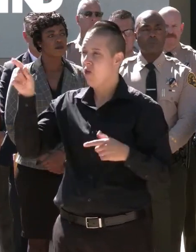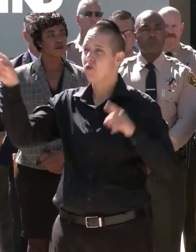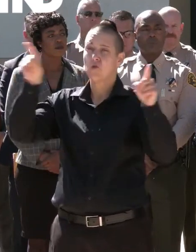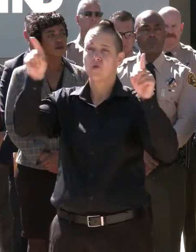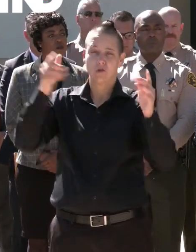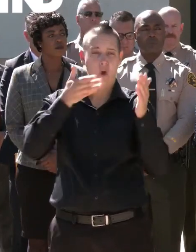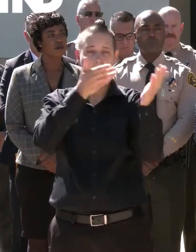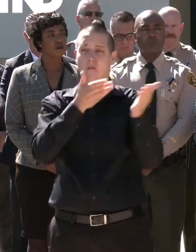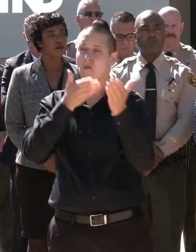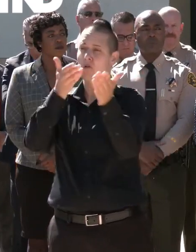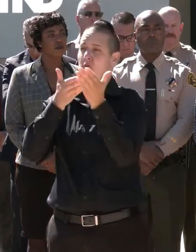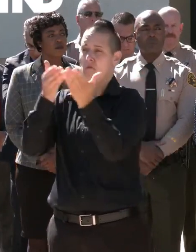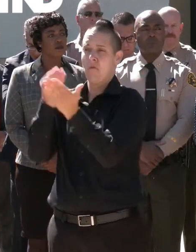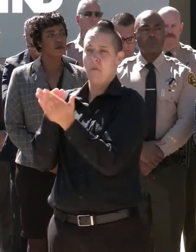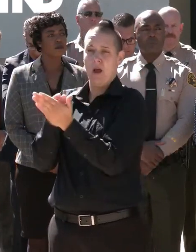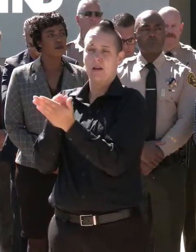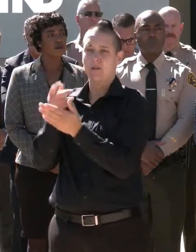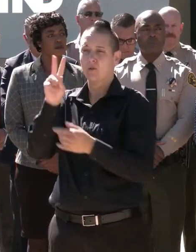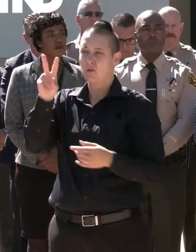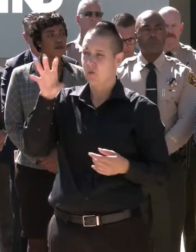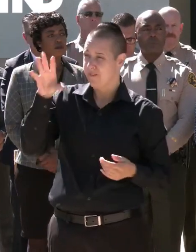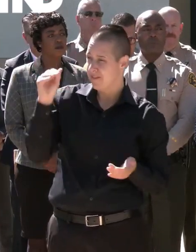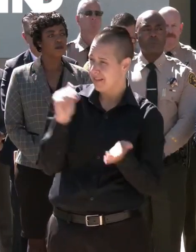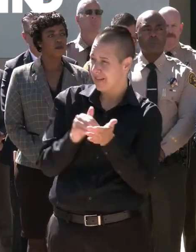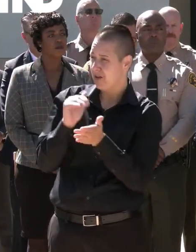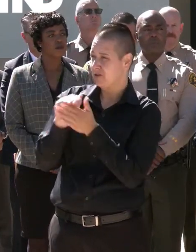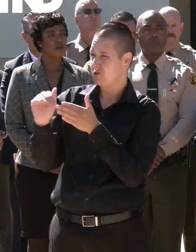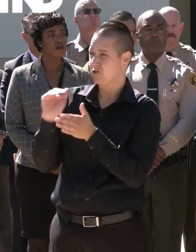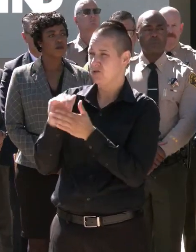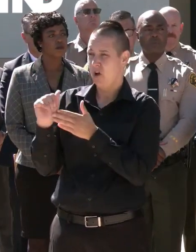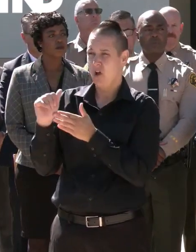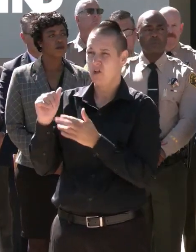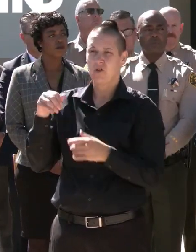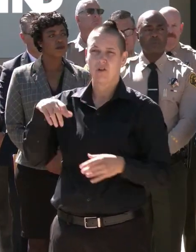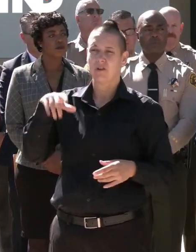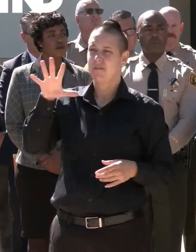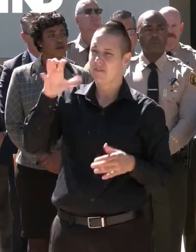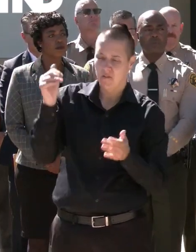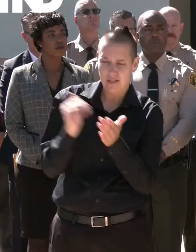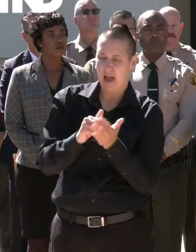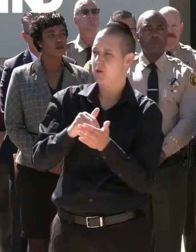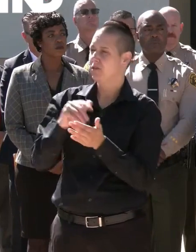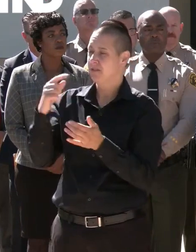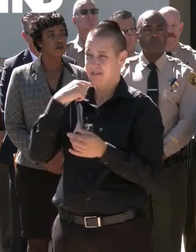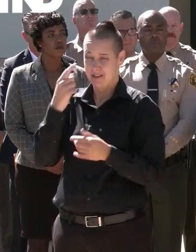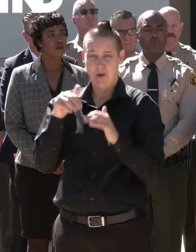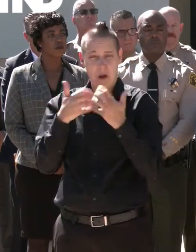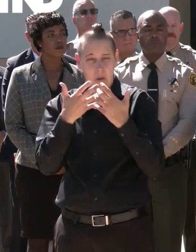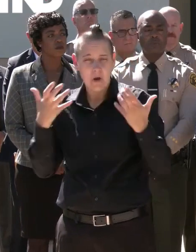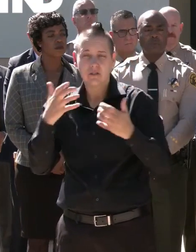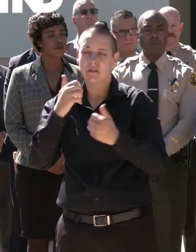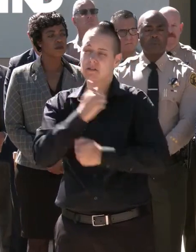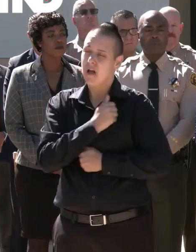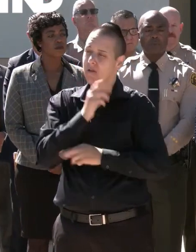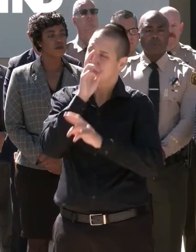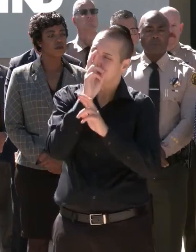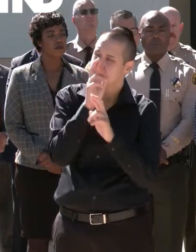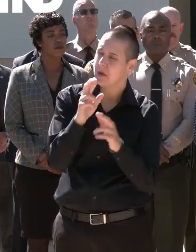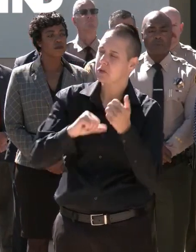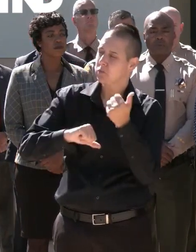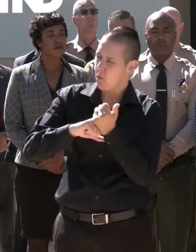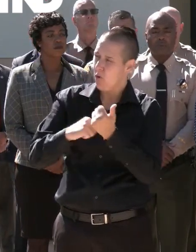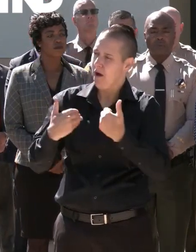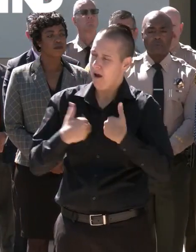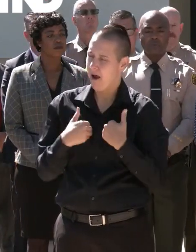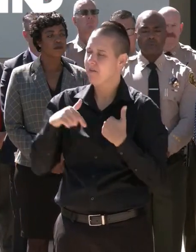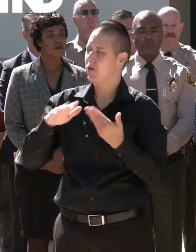offering rewards. It was a $250,000, a quarter of $1 million. It tells you how much love, respect, and support we have